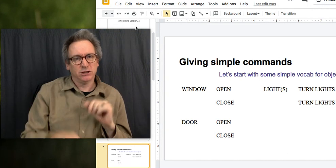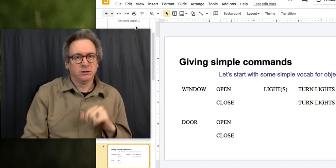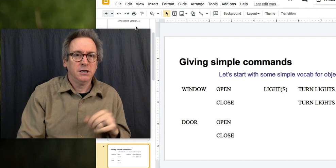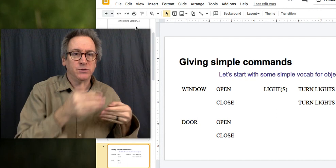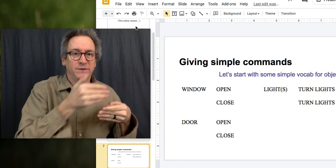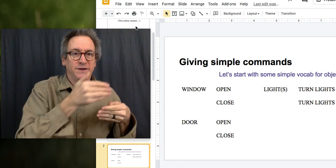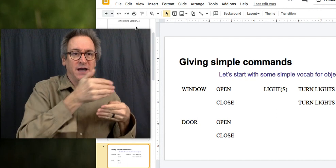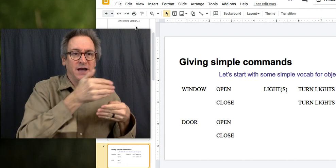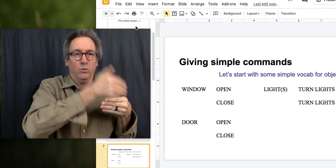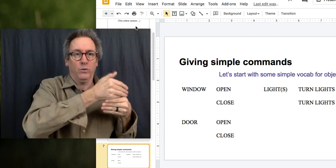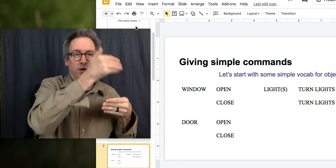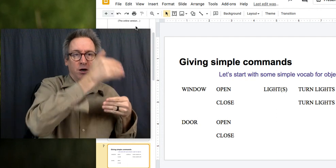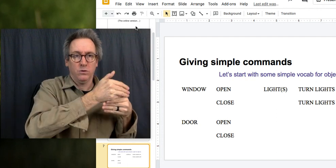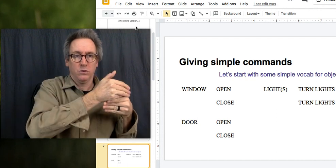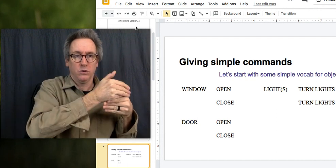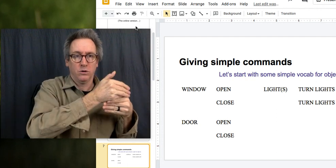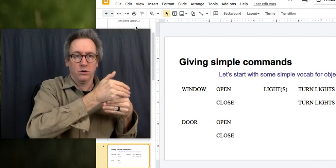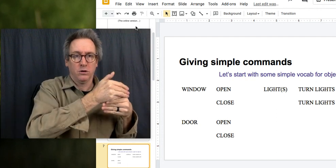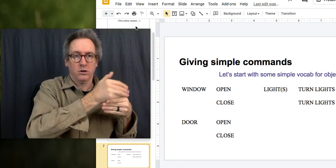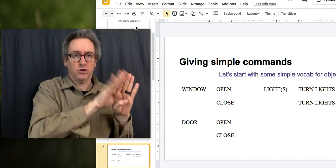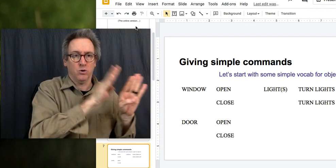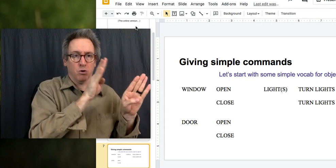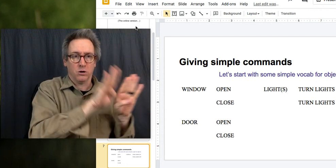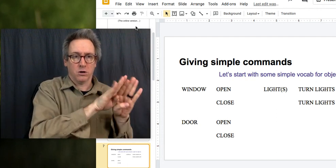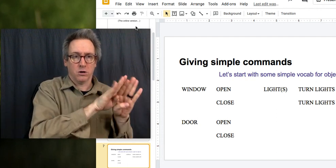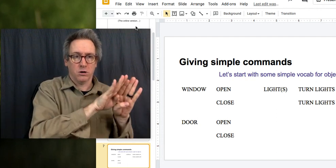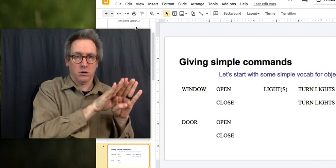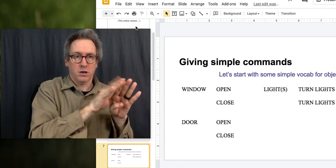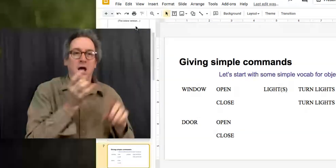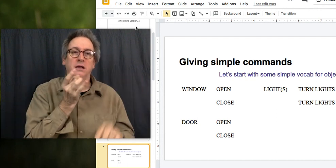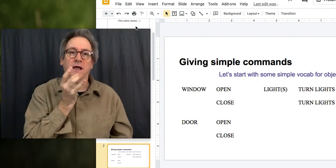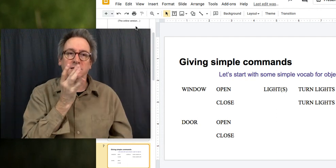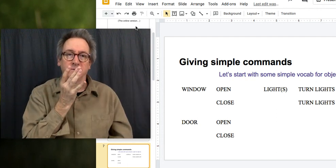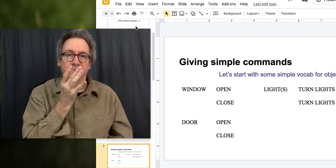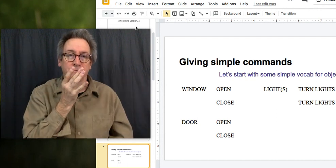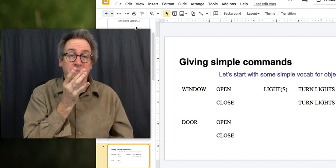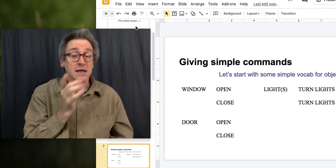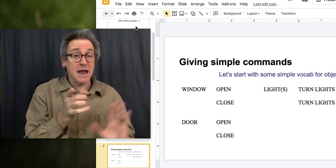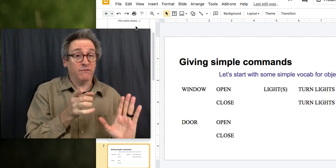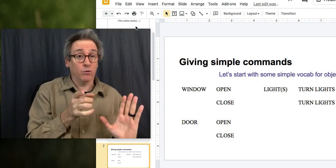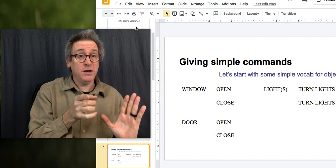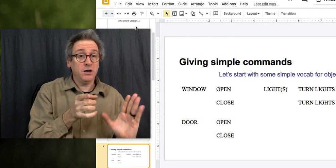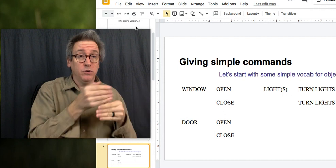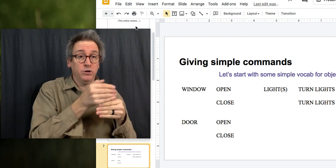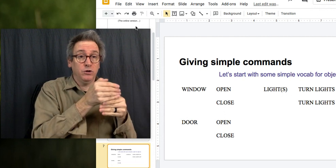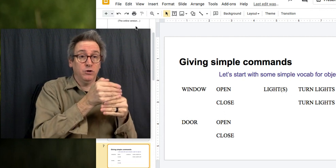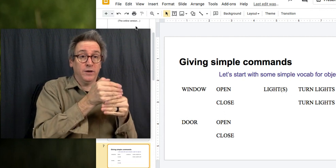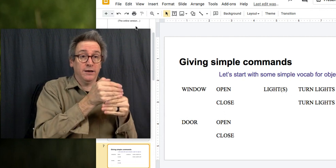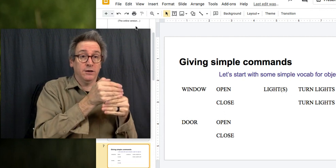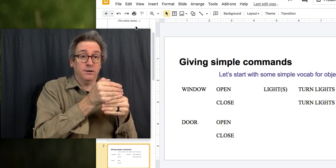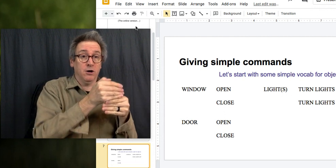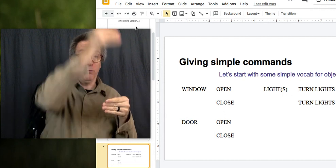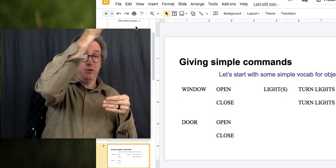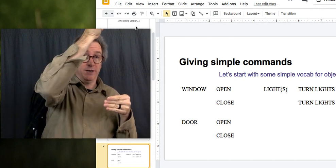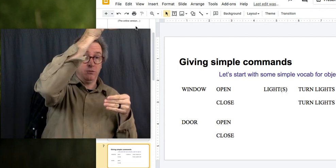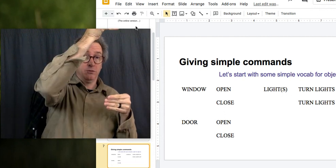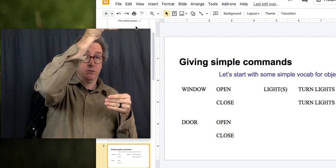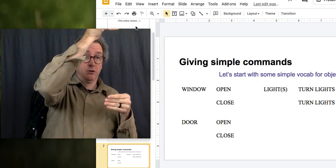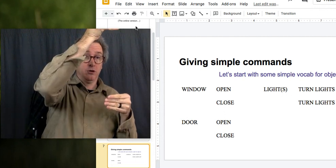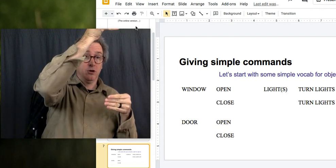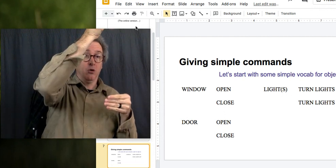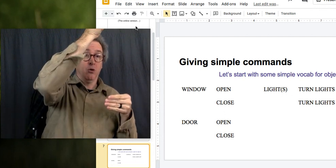each. So we got window, door, light. Now for window, you can open the